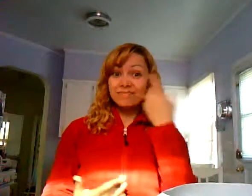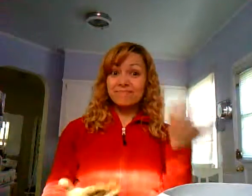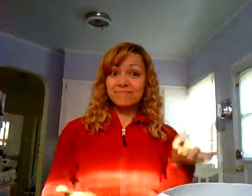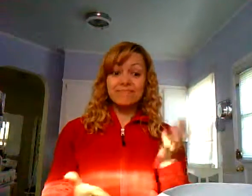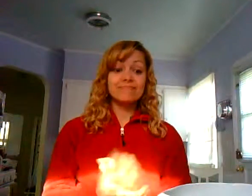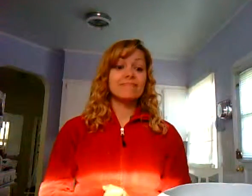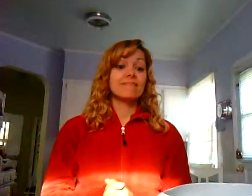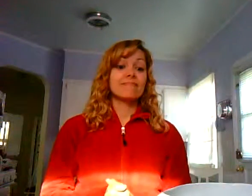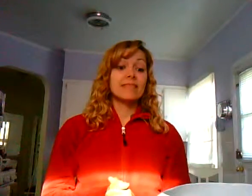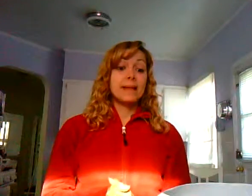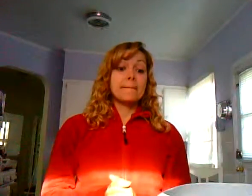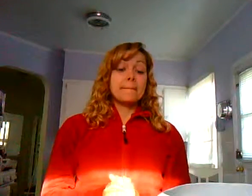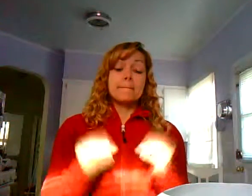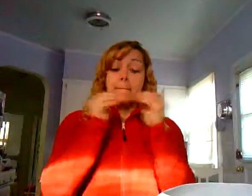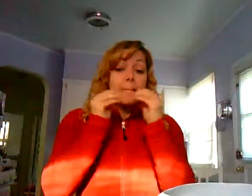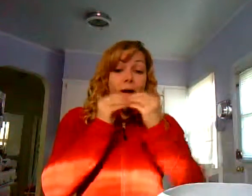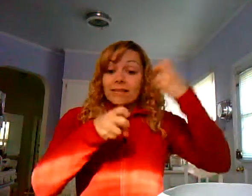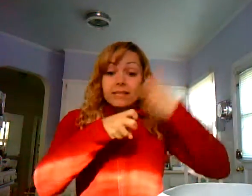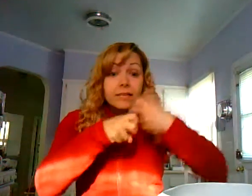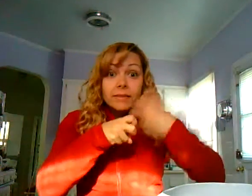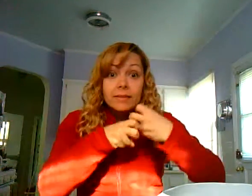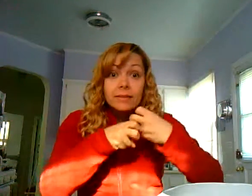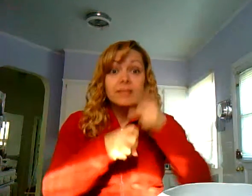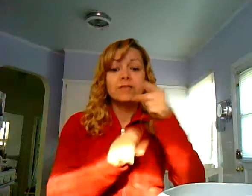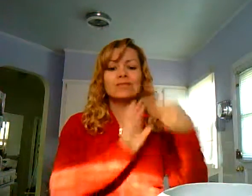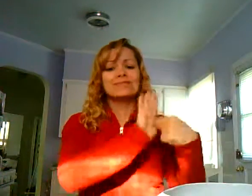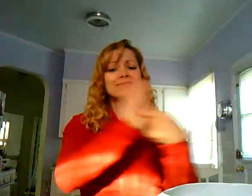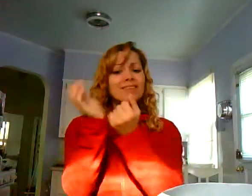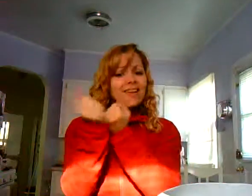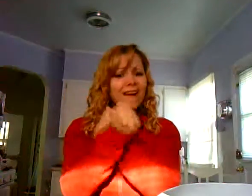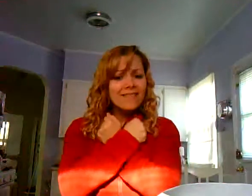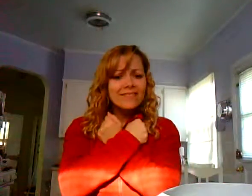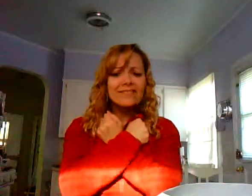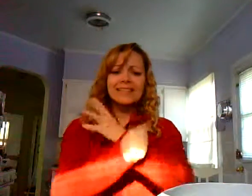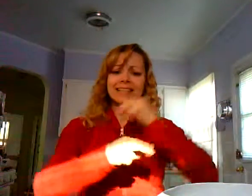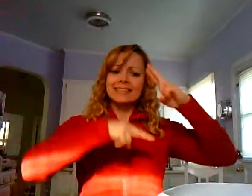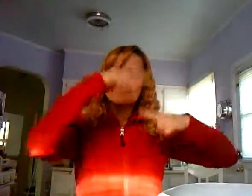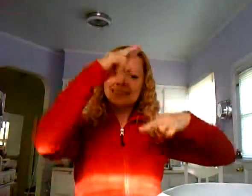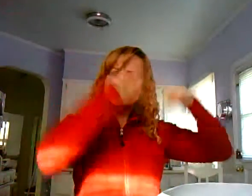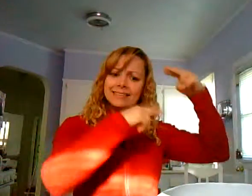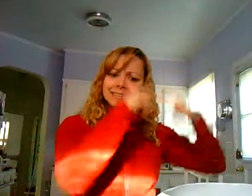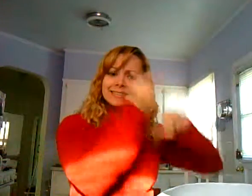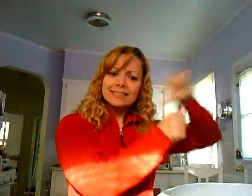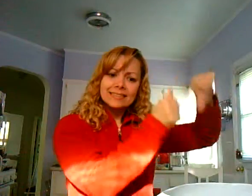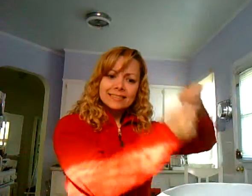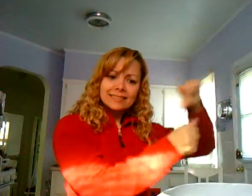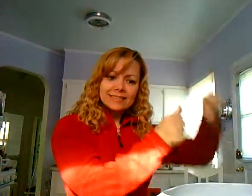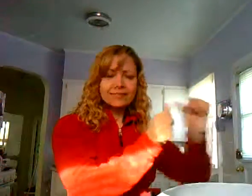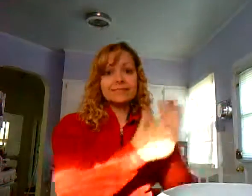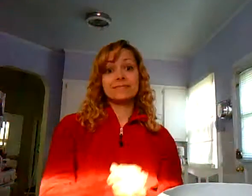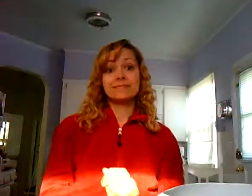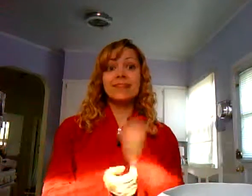especially if you're tired or bored or self focused. It's harder to turn that and to show love and